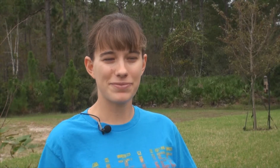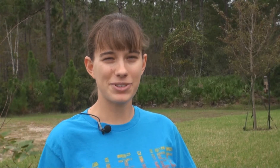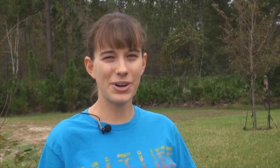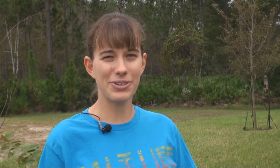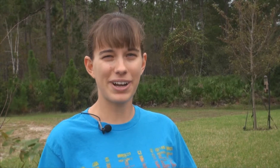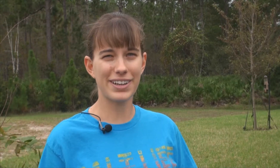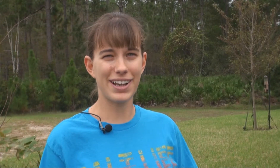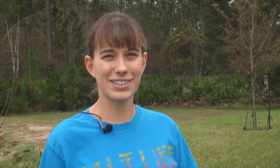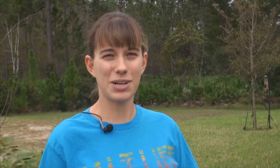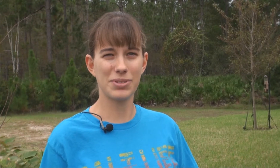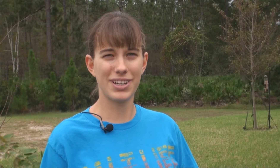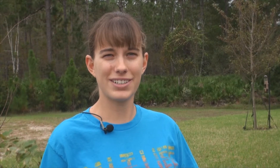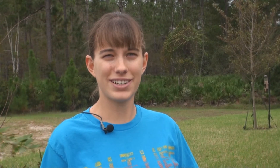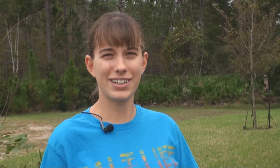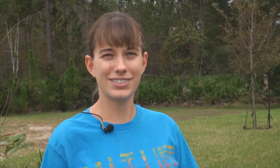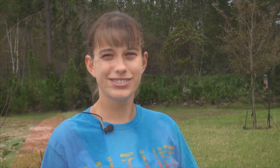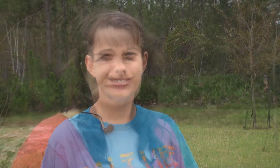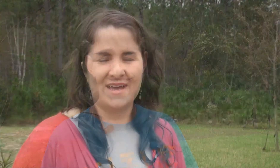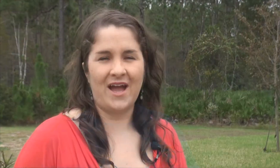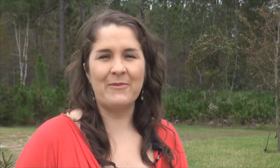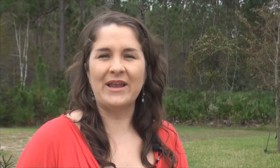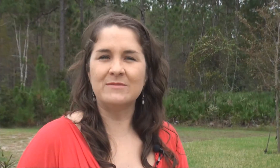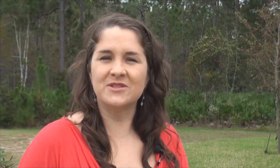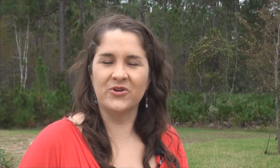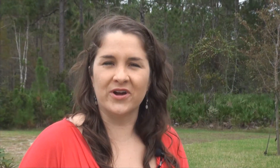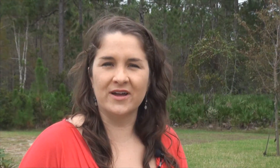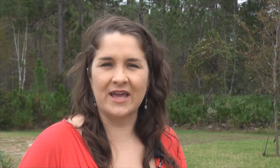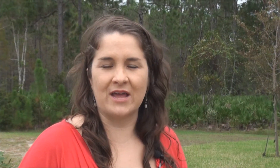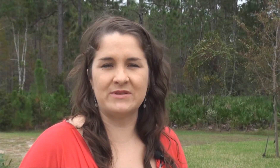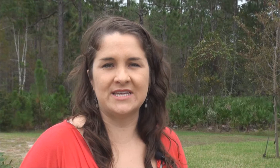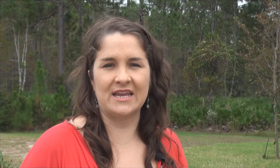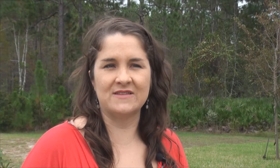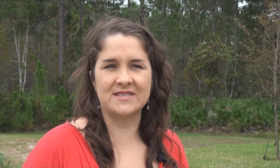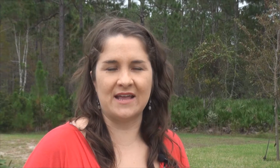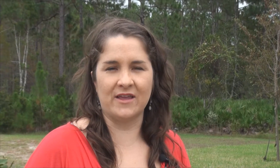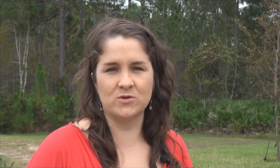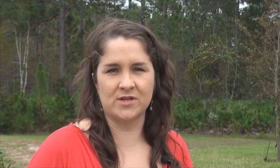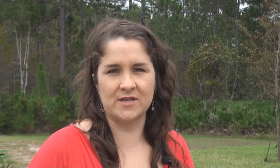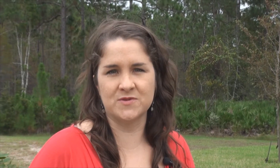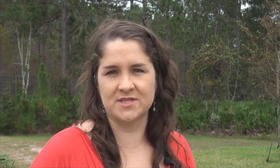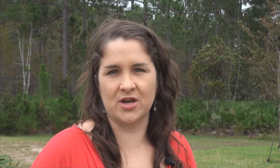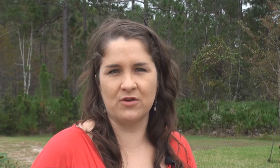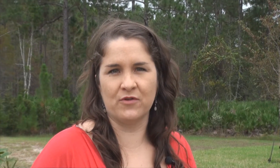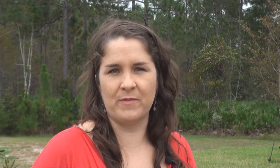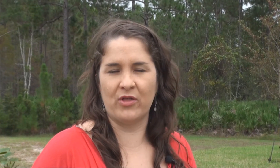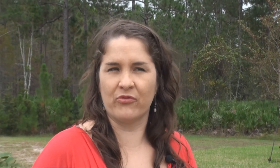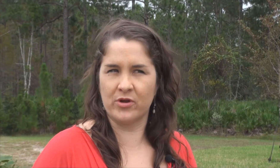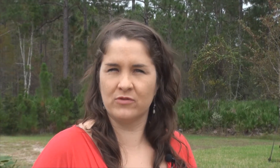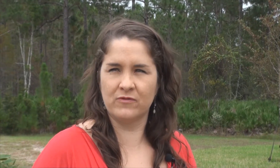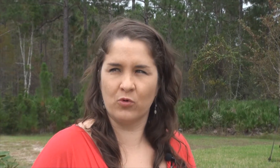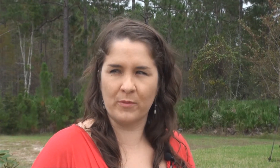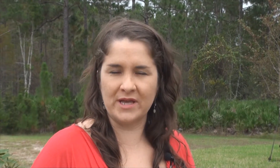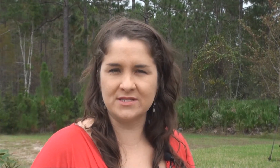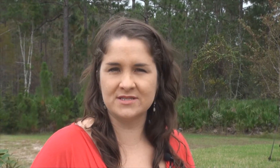starting to recognize a couple signs now. Hi. My name is Laura, and I've been taking the sign language class with Sarah for about three or four months.